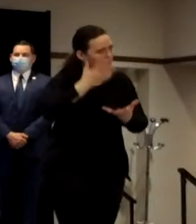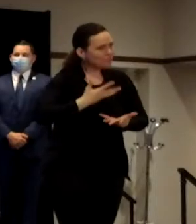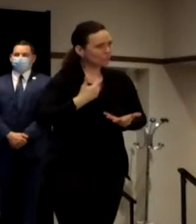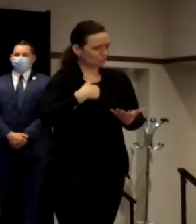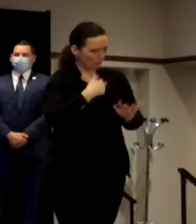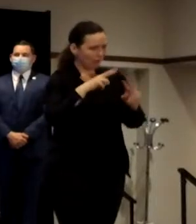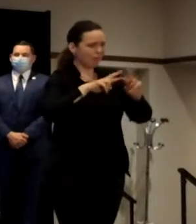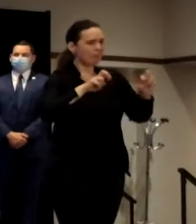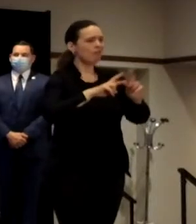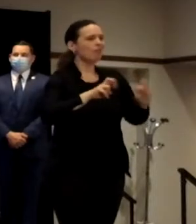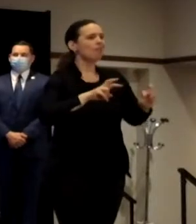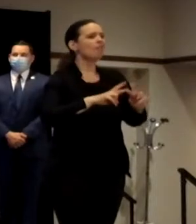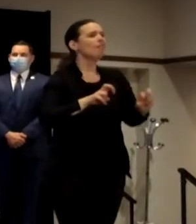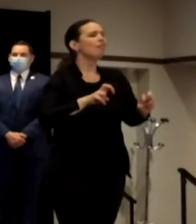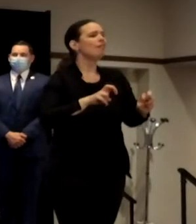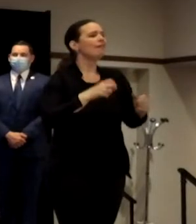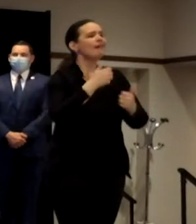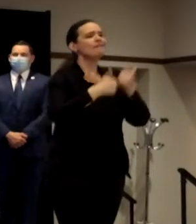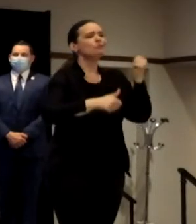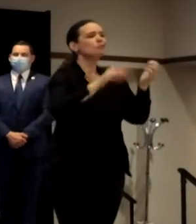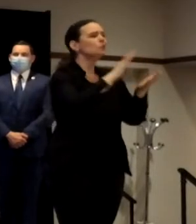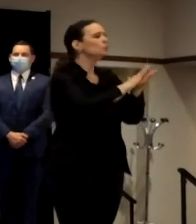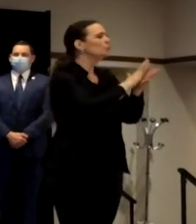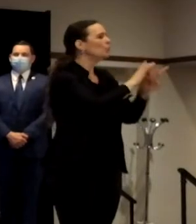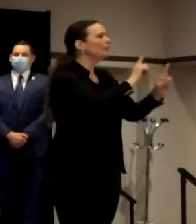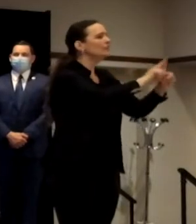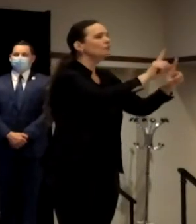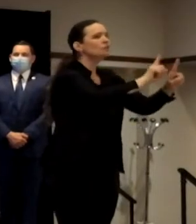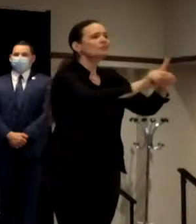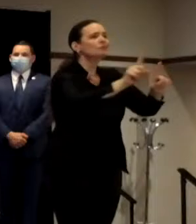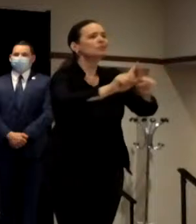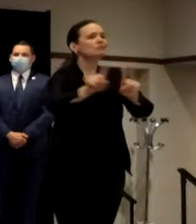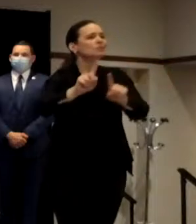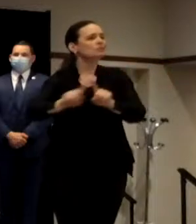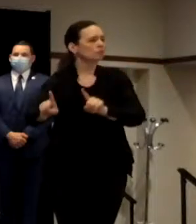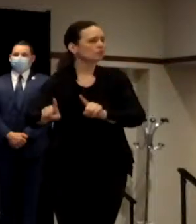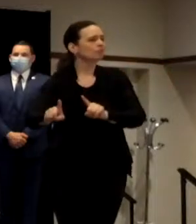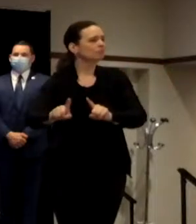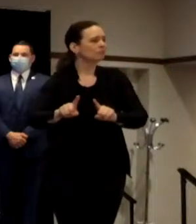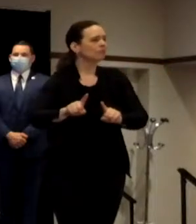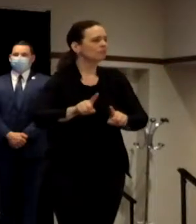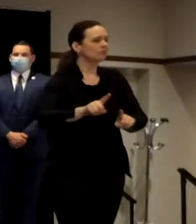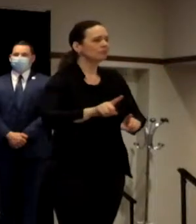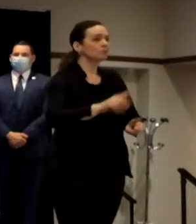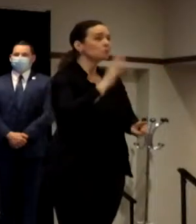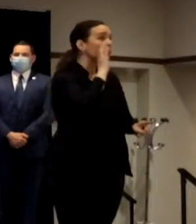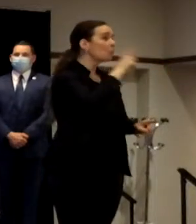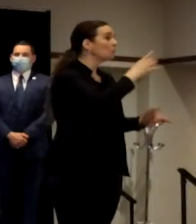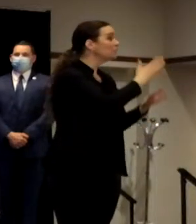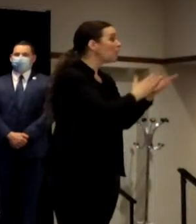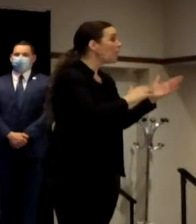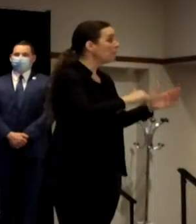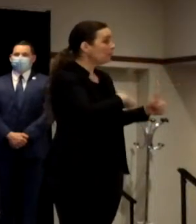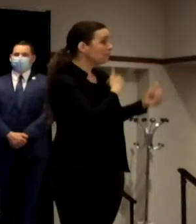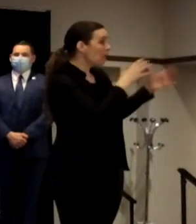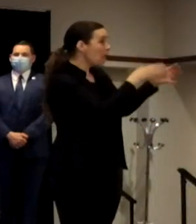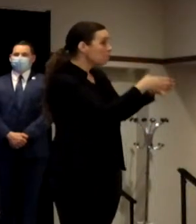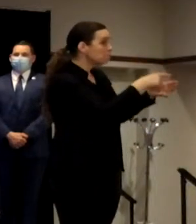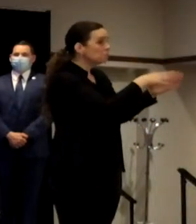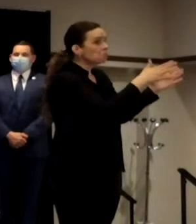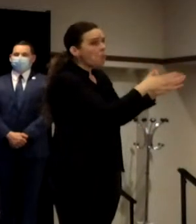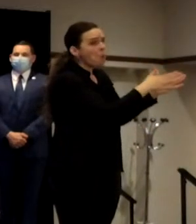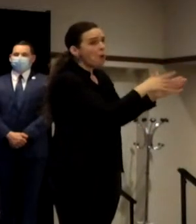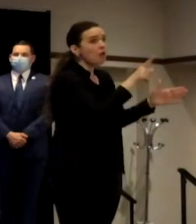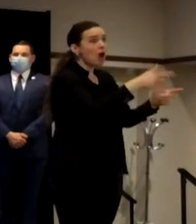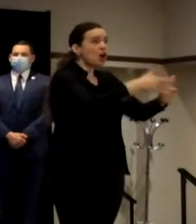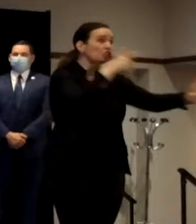in their own ways. Every geography, every zip code is unique. So we will, basically our goal is